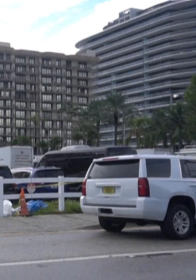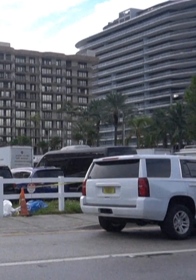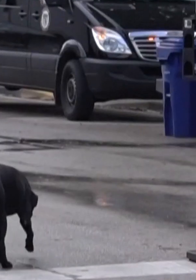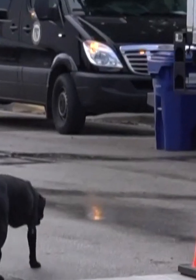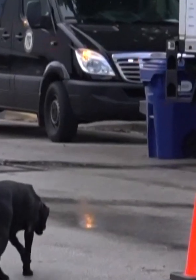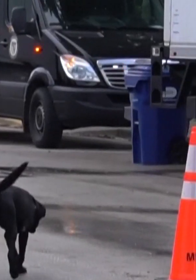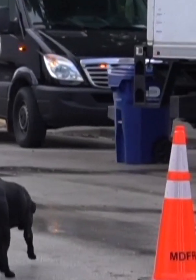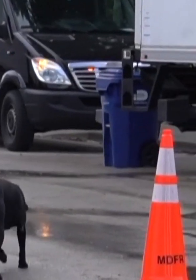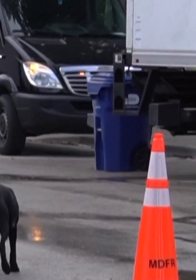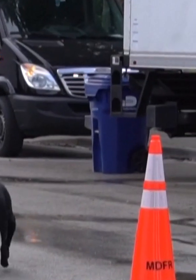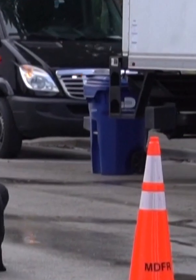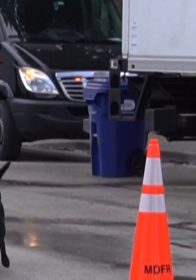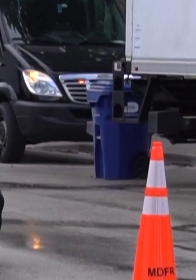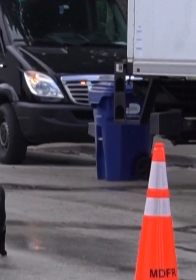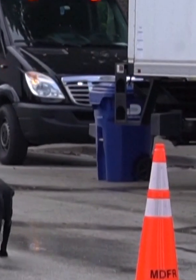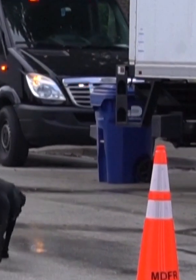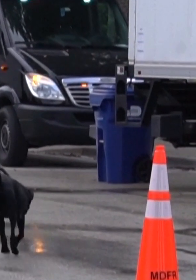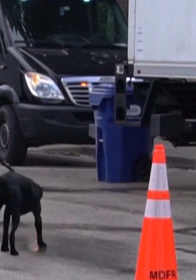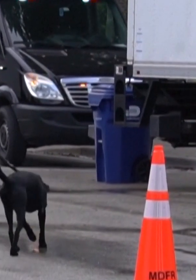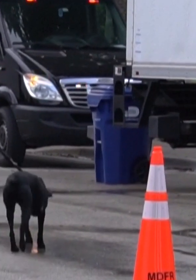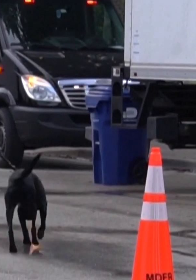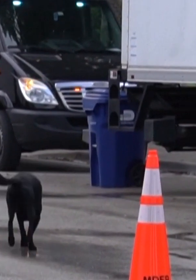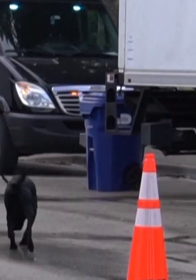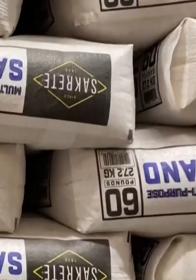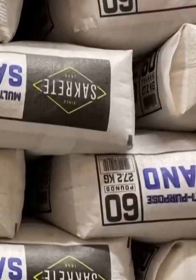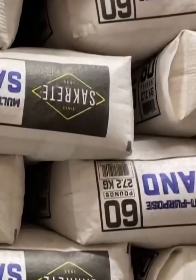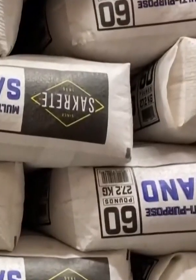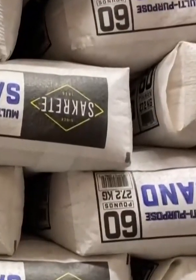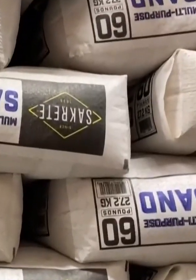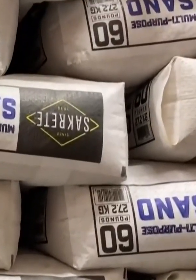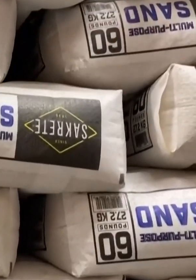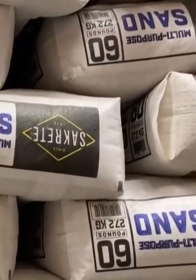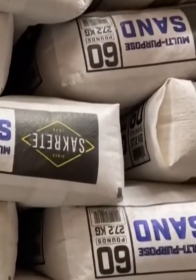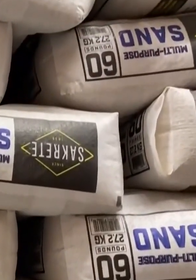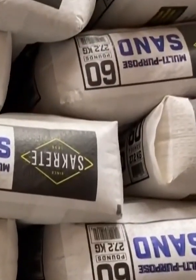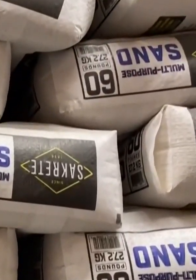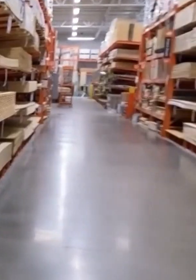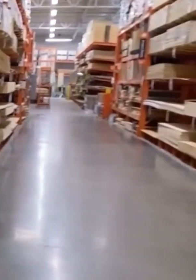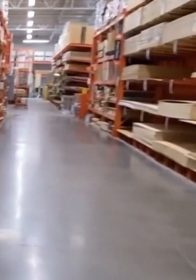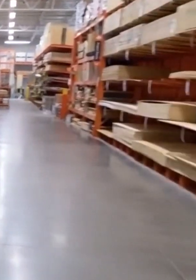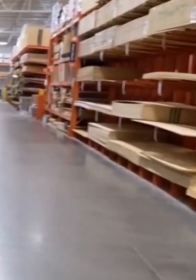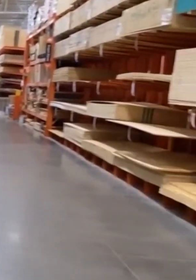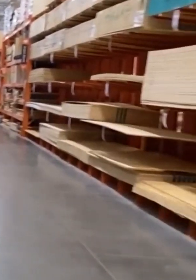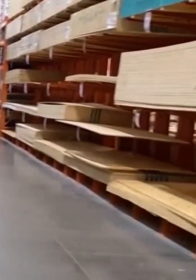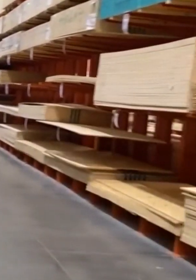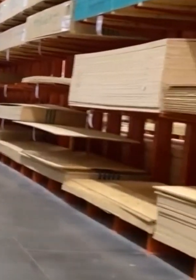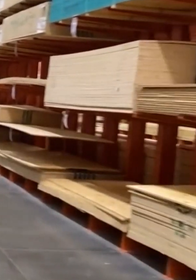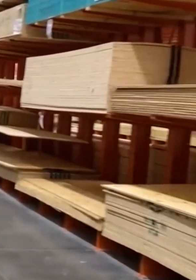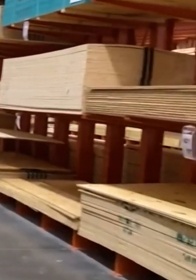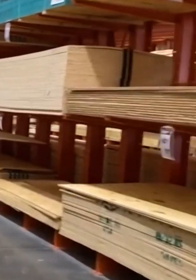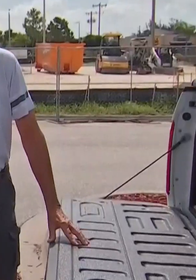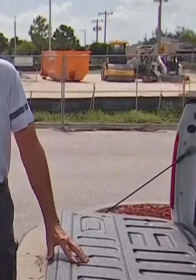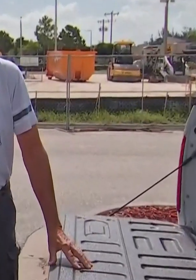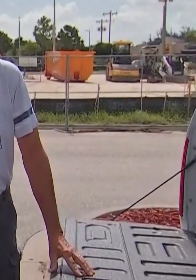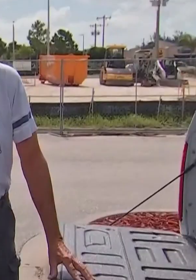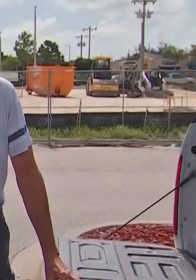on Sunday morning that the demolition could come as soon as Sunday night. An obstacle has arisen, however, in the form of Tropical Storm Elsa, which